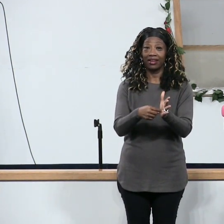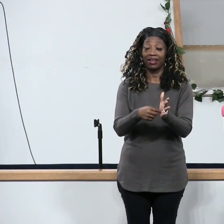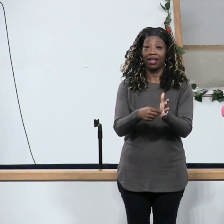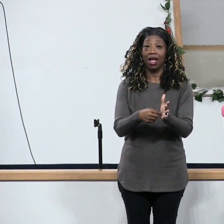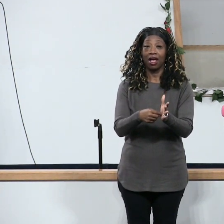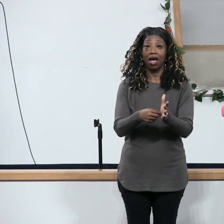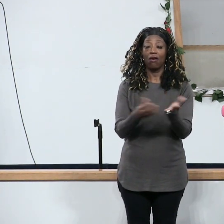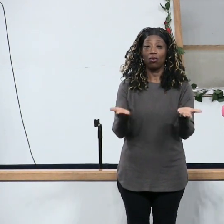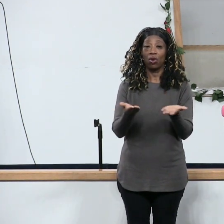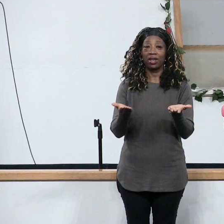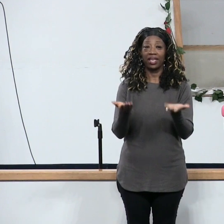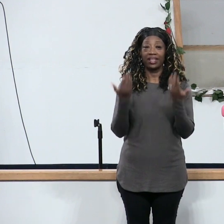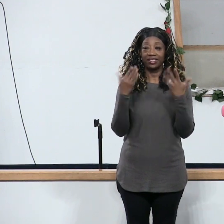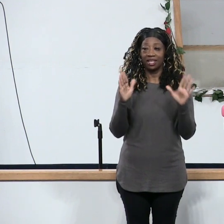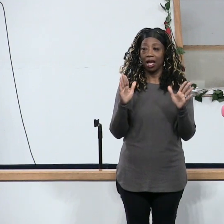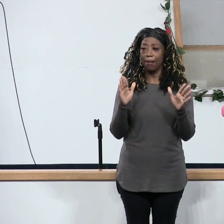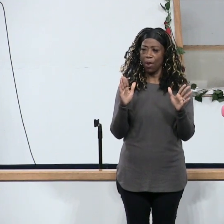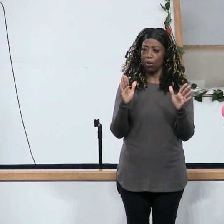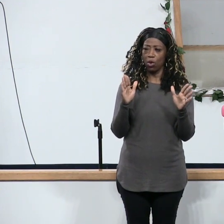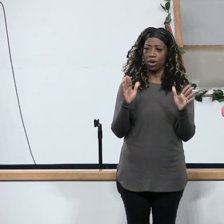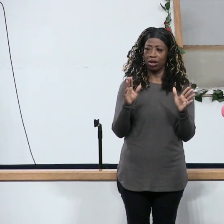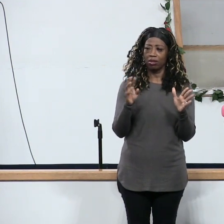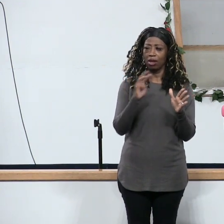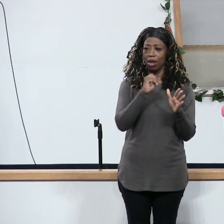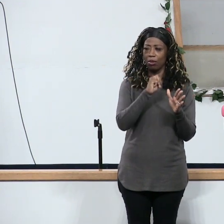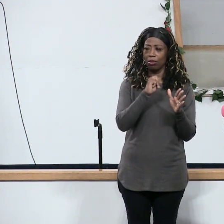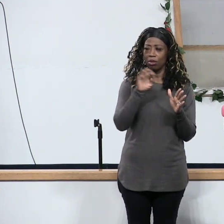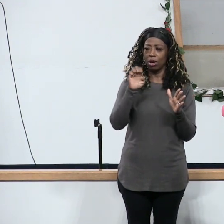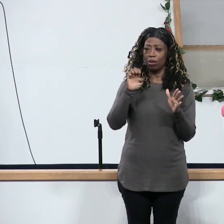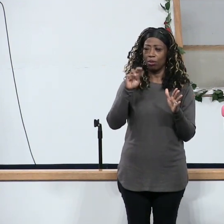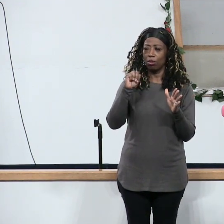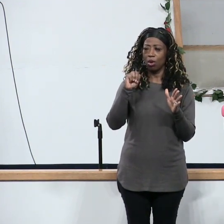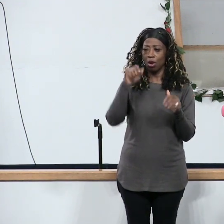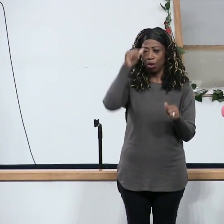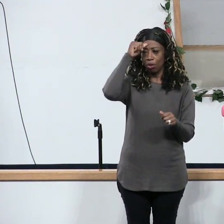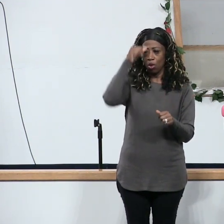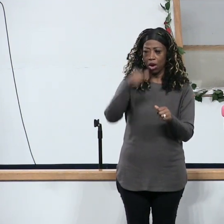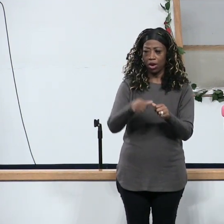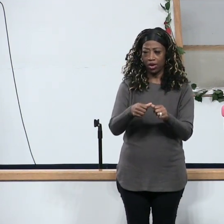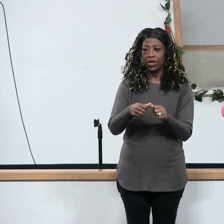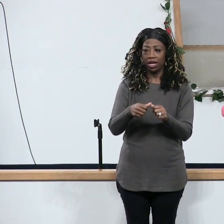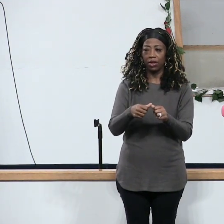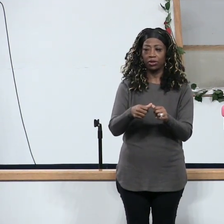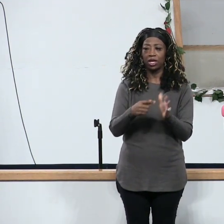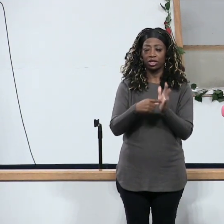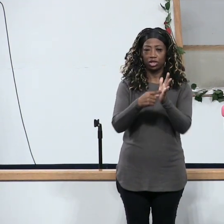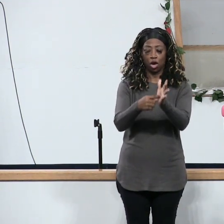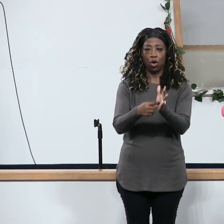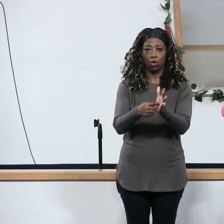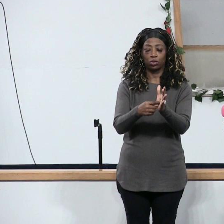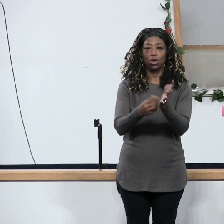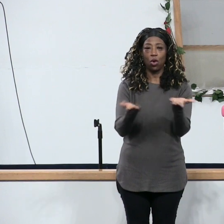done. A memorial shows something. It remembers an event.